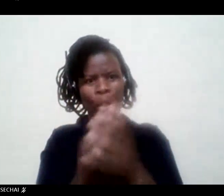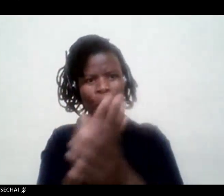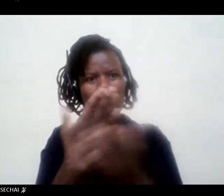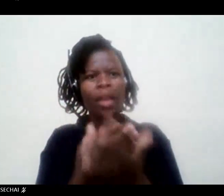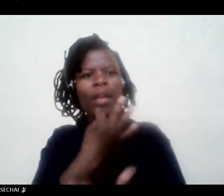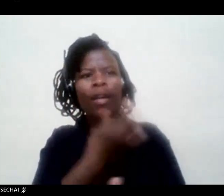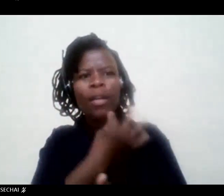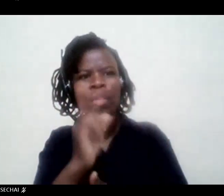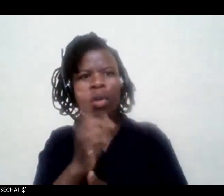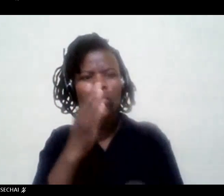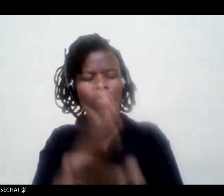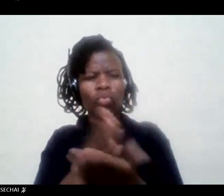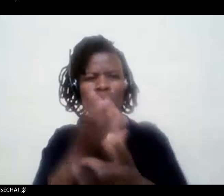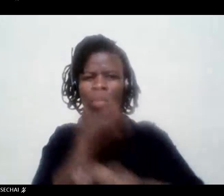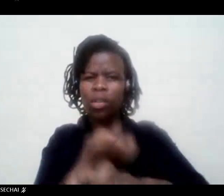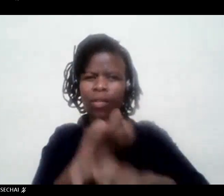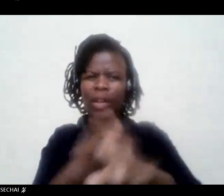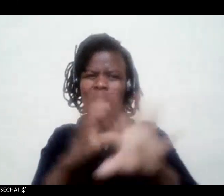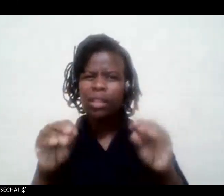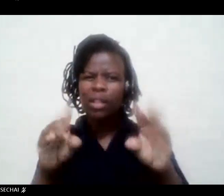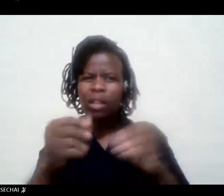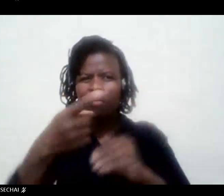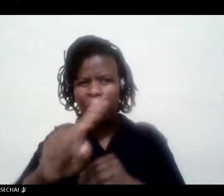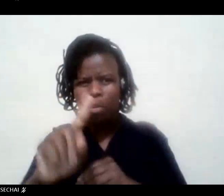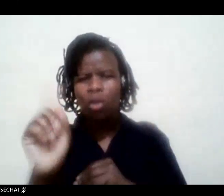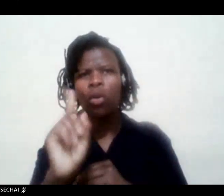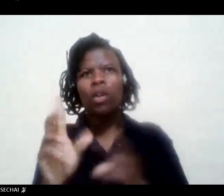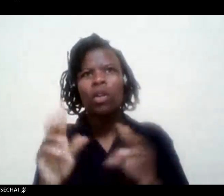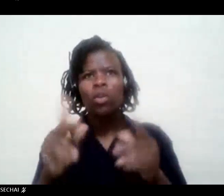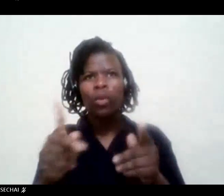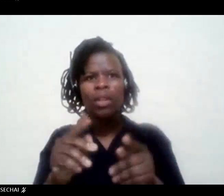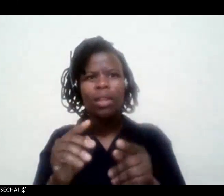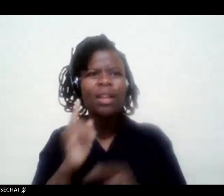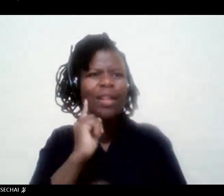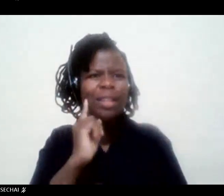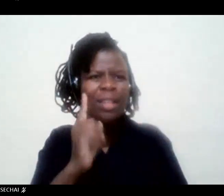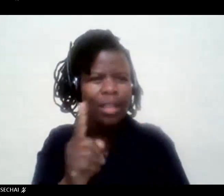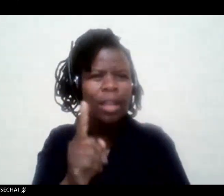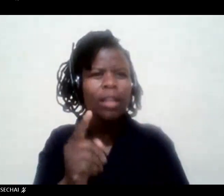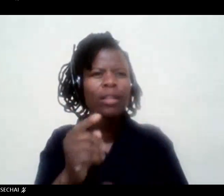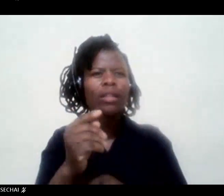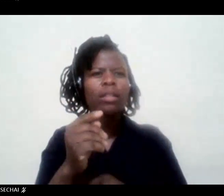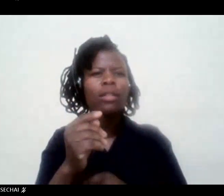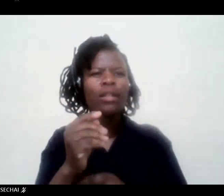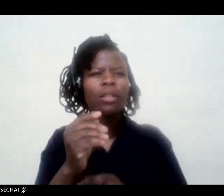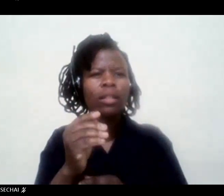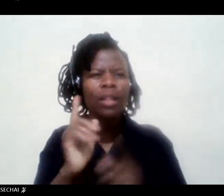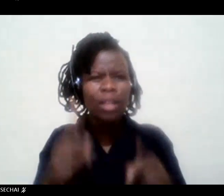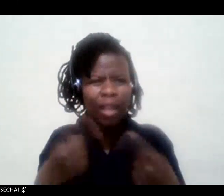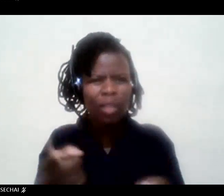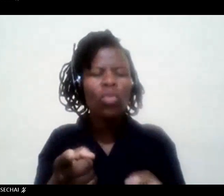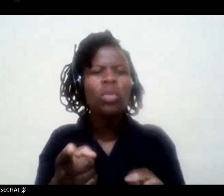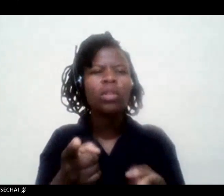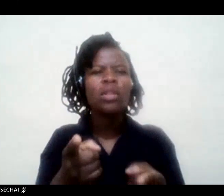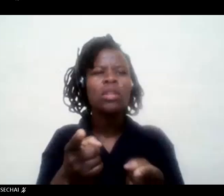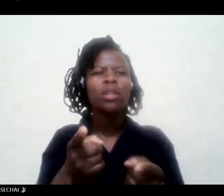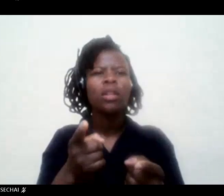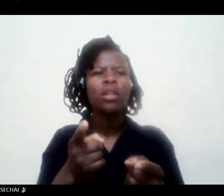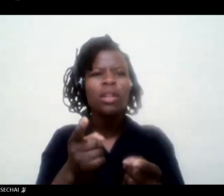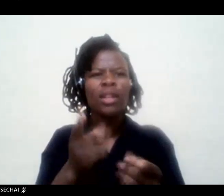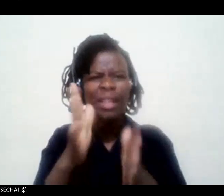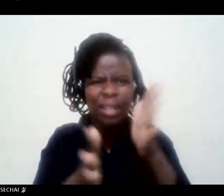were difficulties in terms of the teachers not being able to sign, and also they